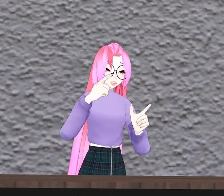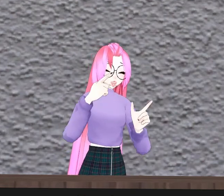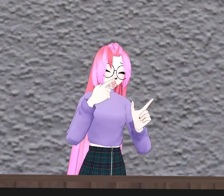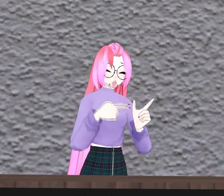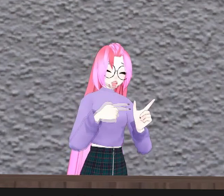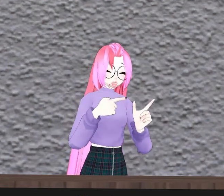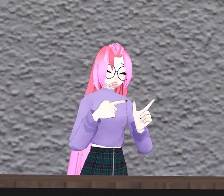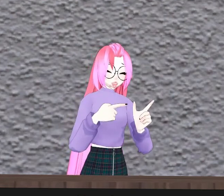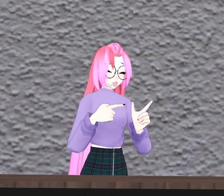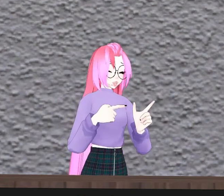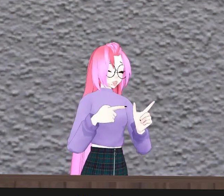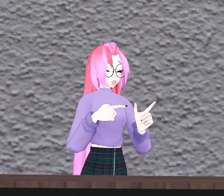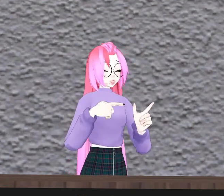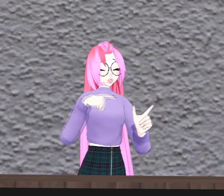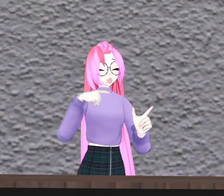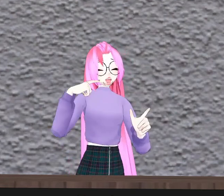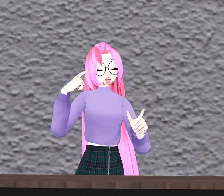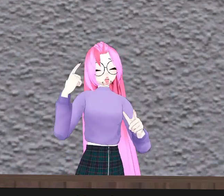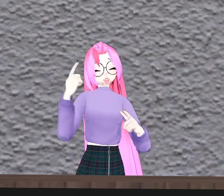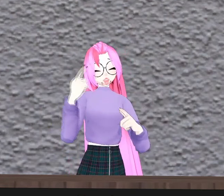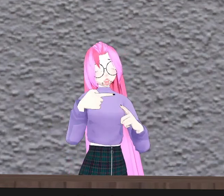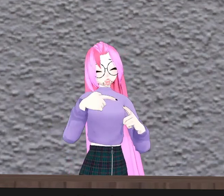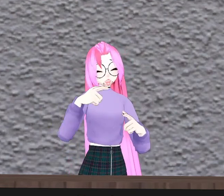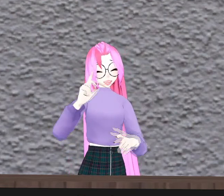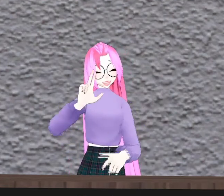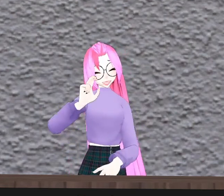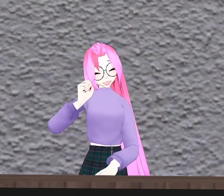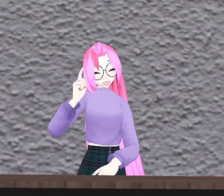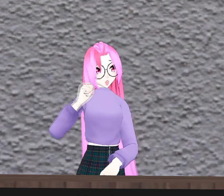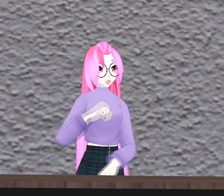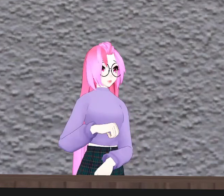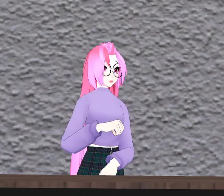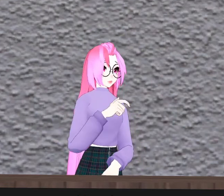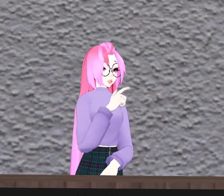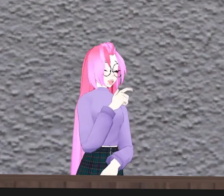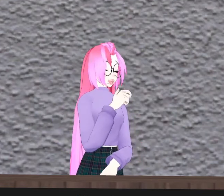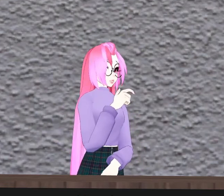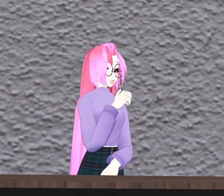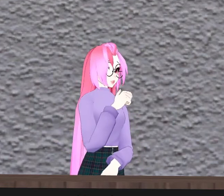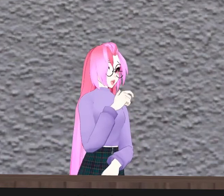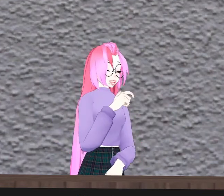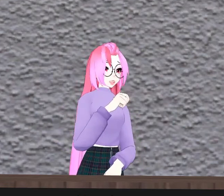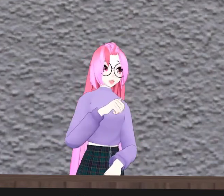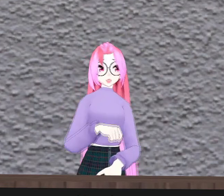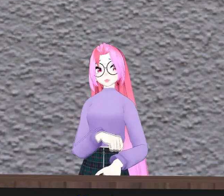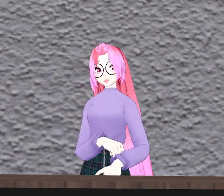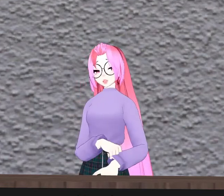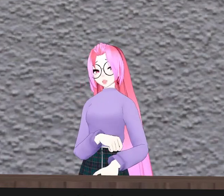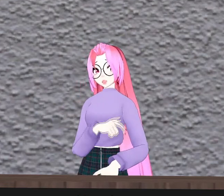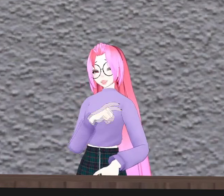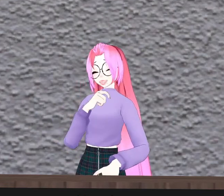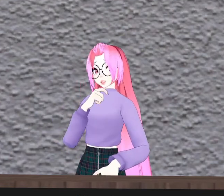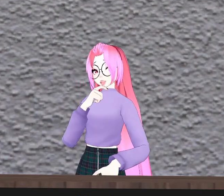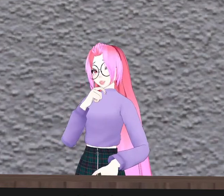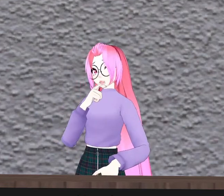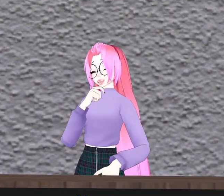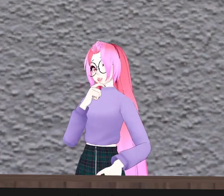from 1 all the way to 30? Who wants to volunteer? Who's got the